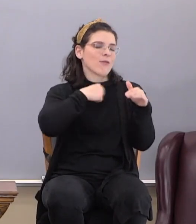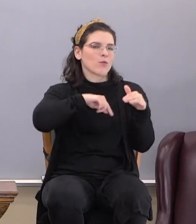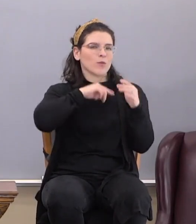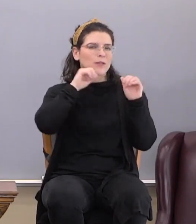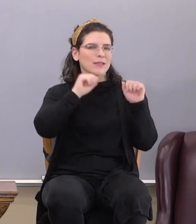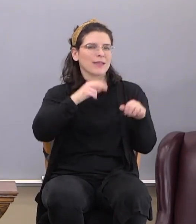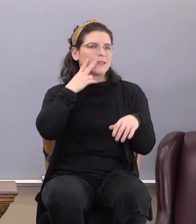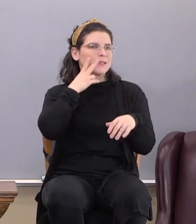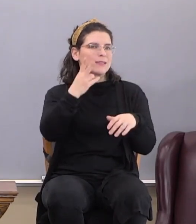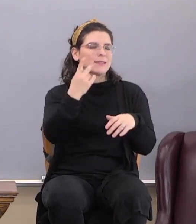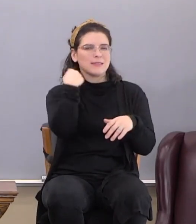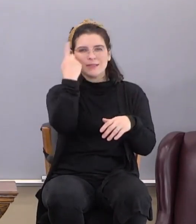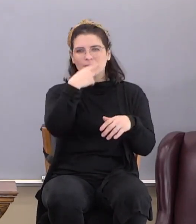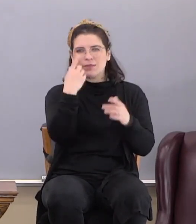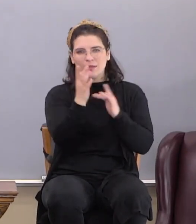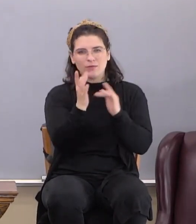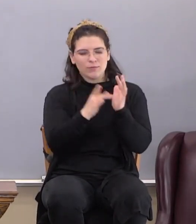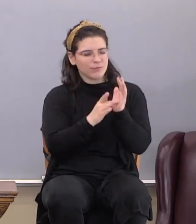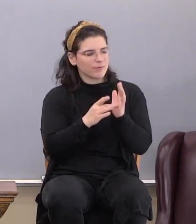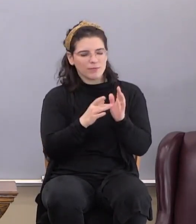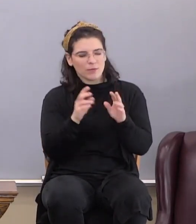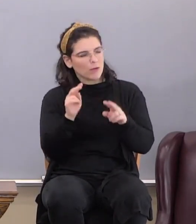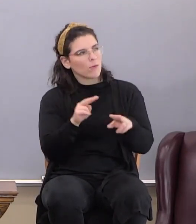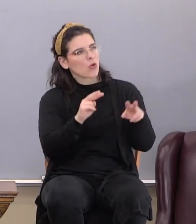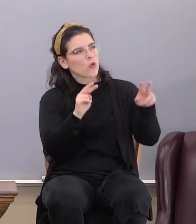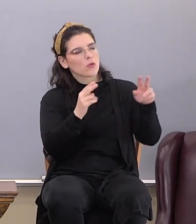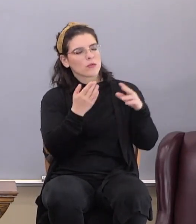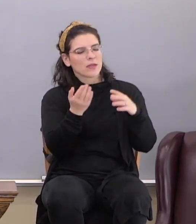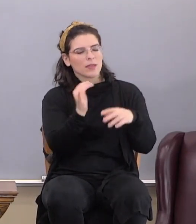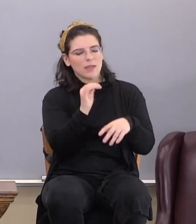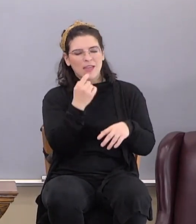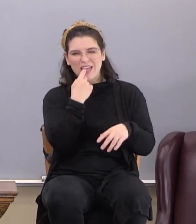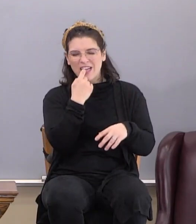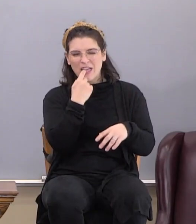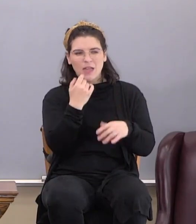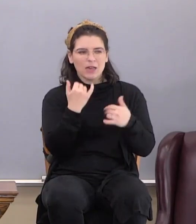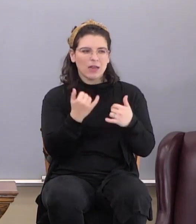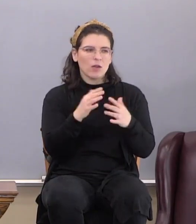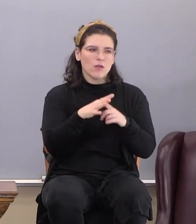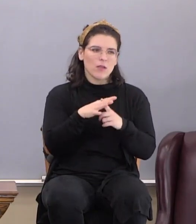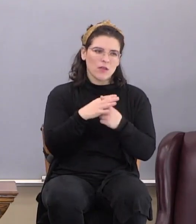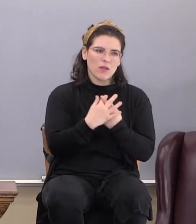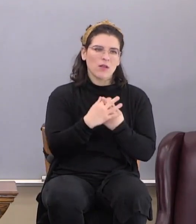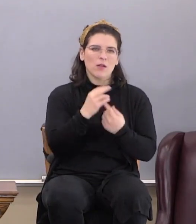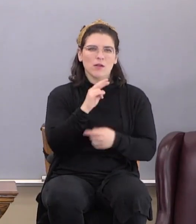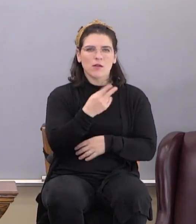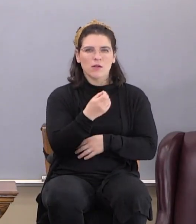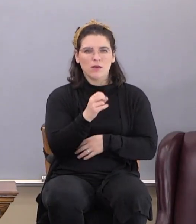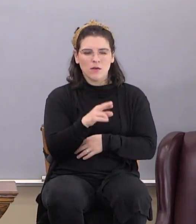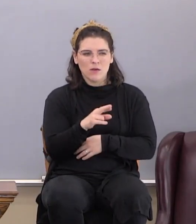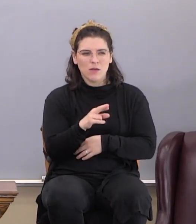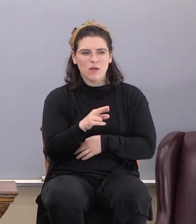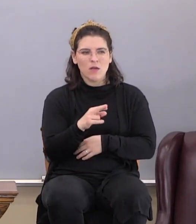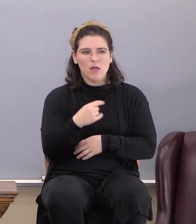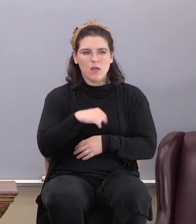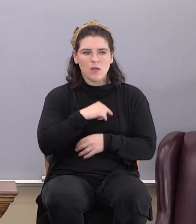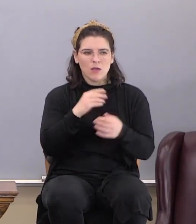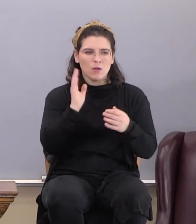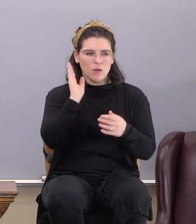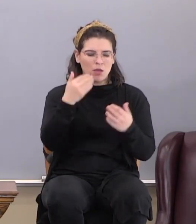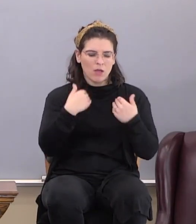Jesus, beholding as in a glass. Now, in the context of 2 Corinthians, we're going to get an